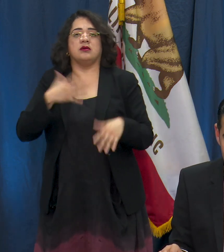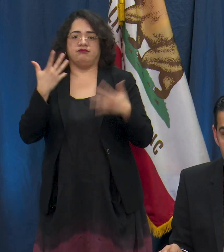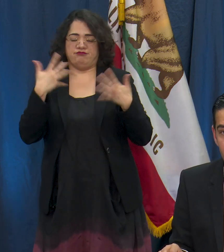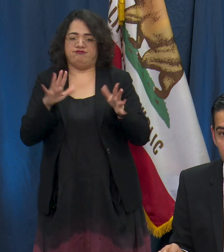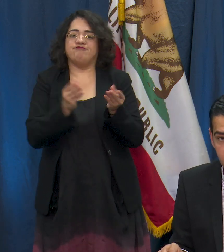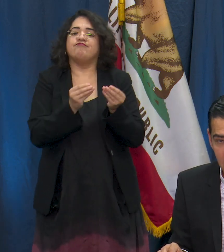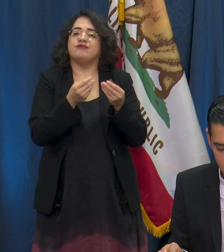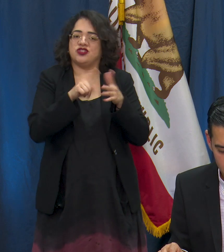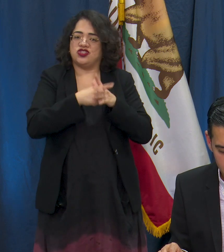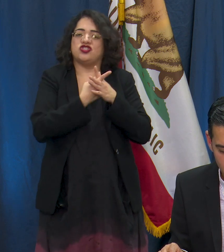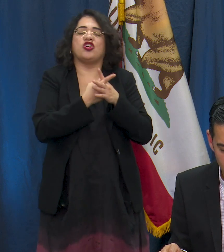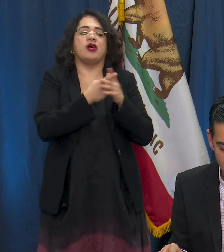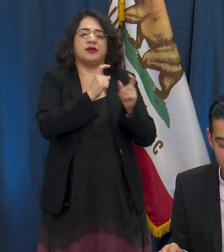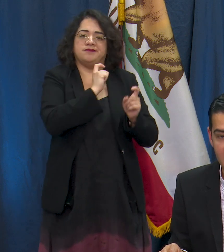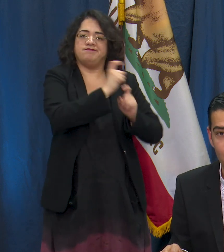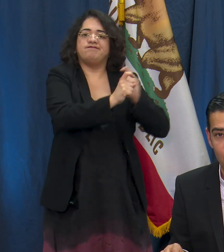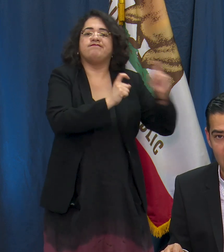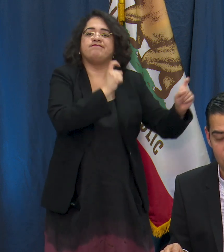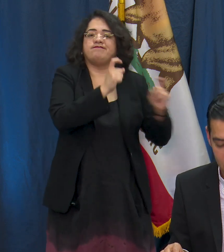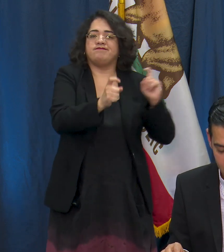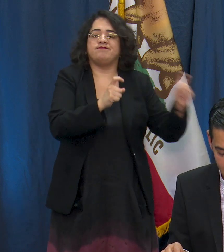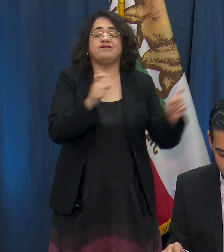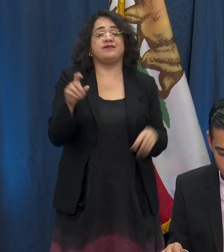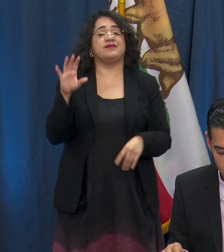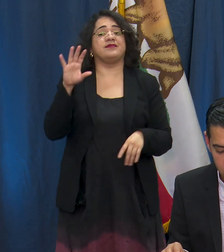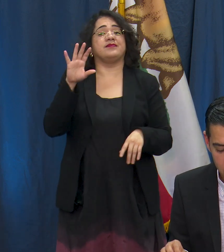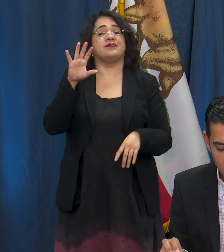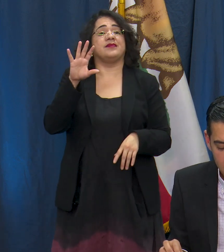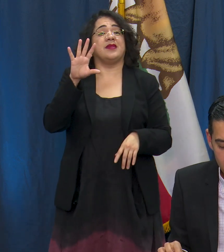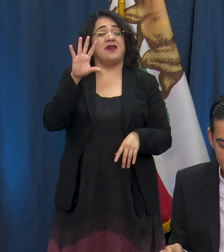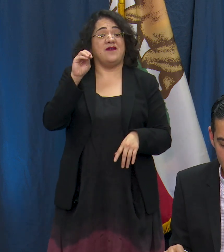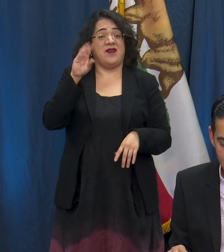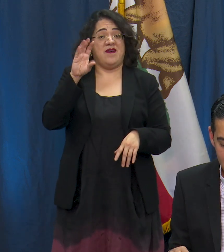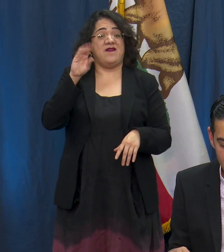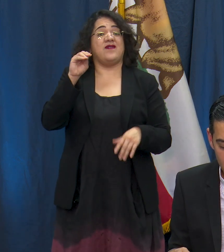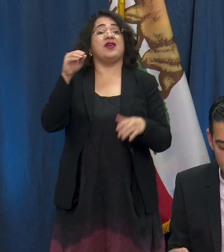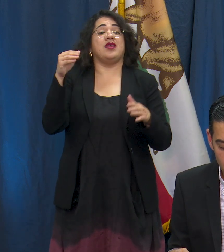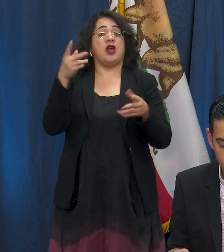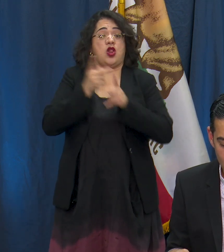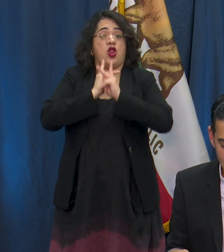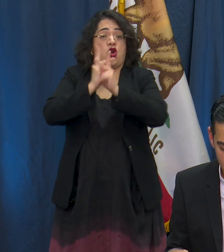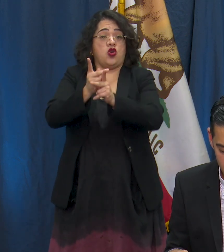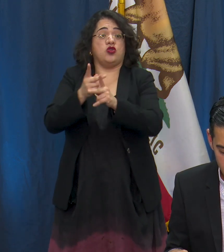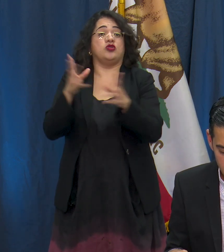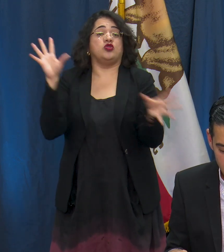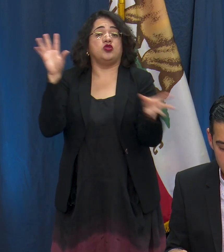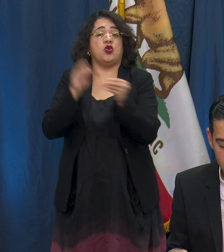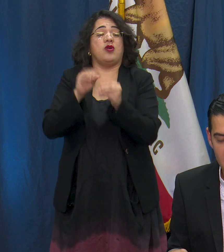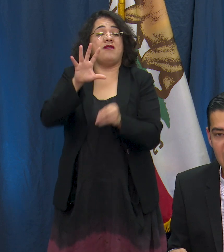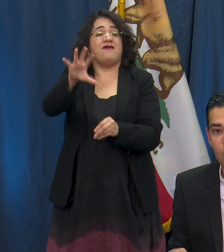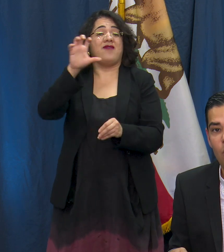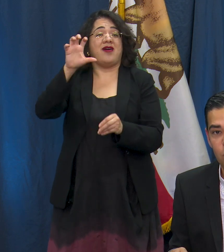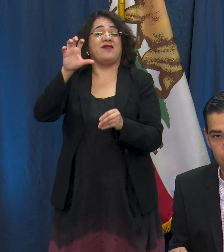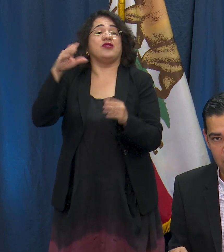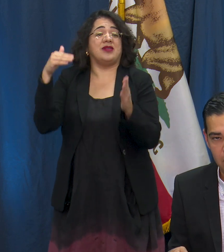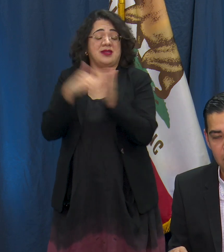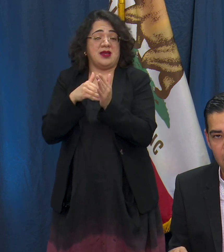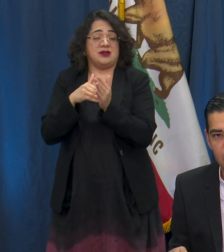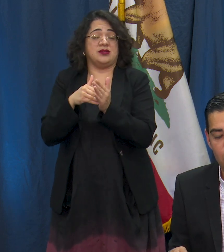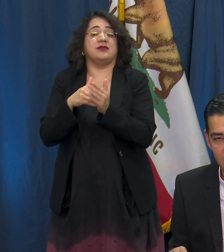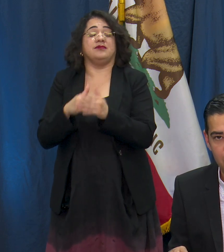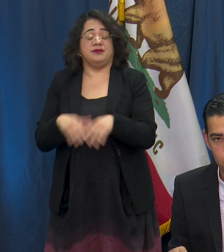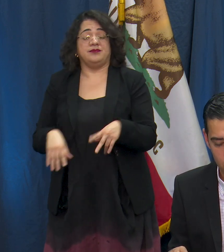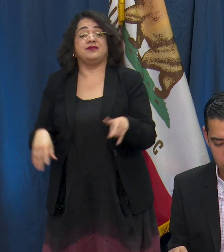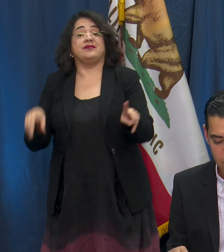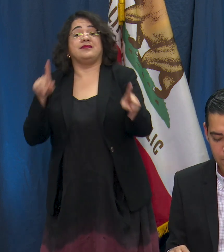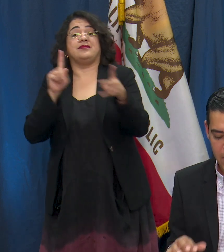we've sent out 50 loans totaling $500,000 that have been approved, and an additional 20 loans have also been